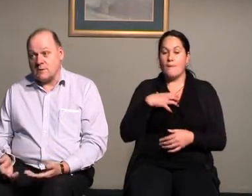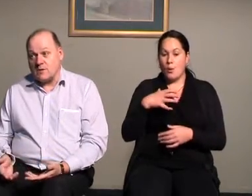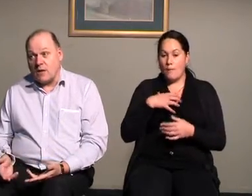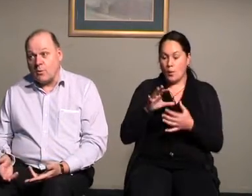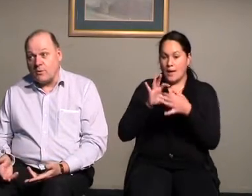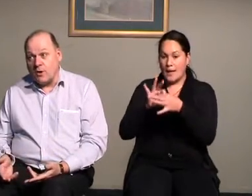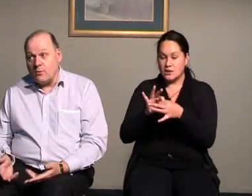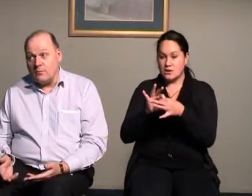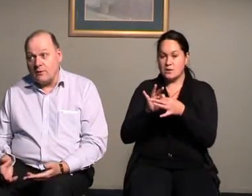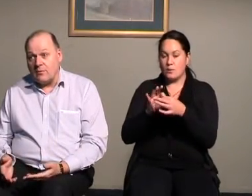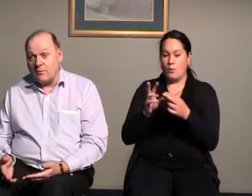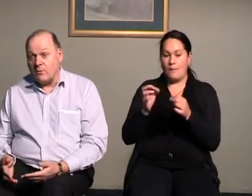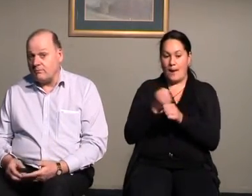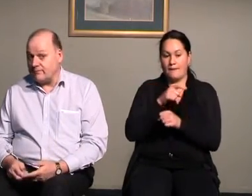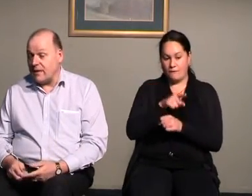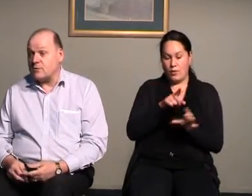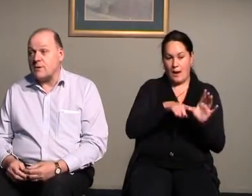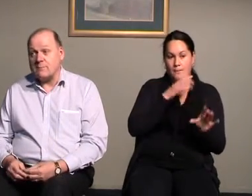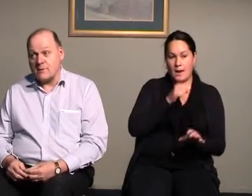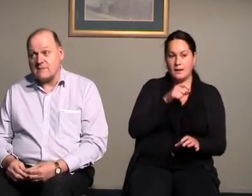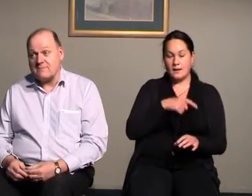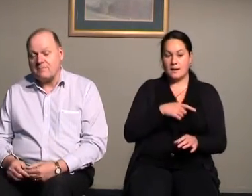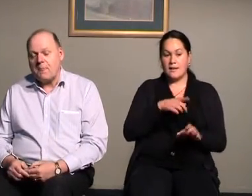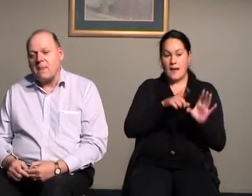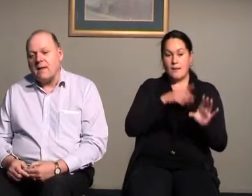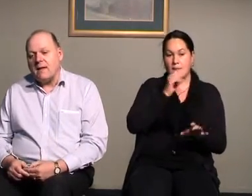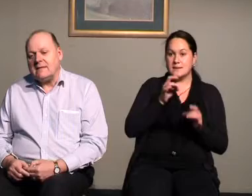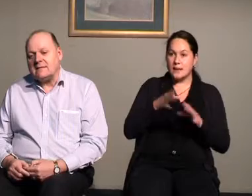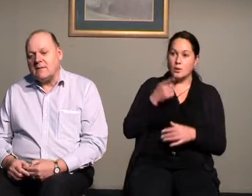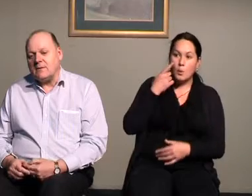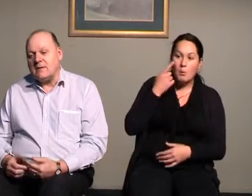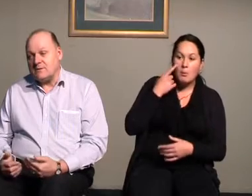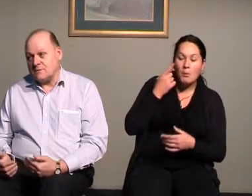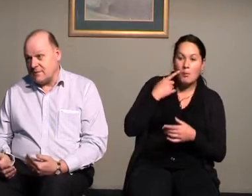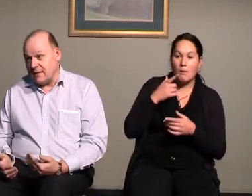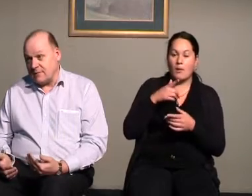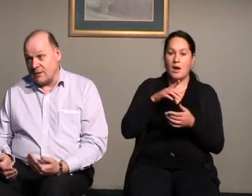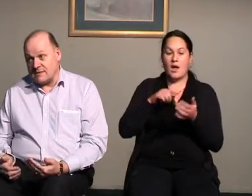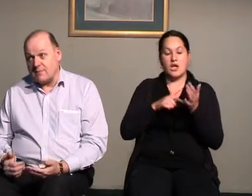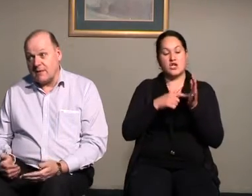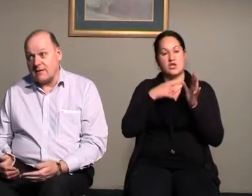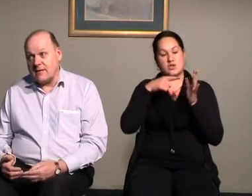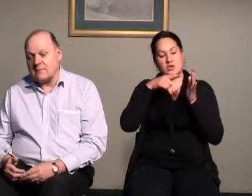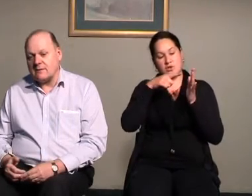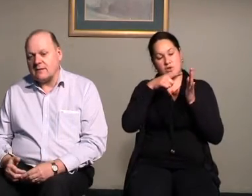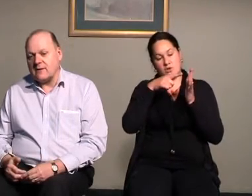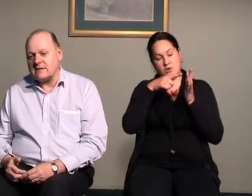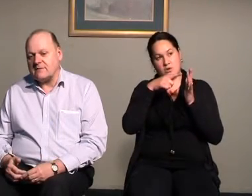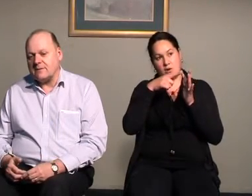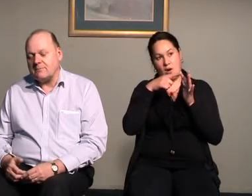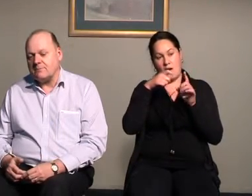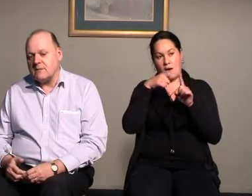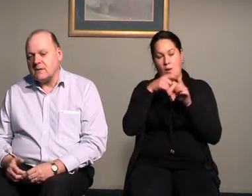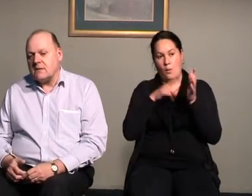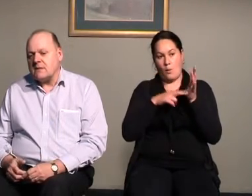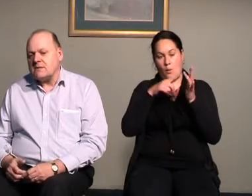to observe Taekwondo and thought, that looks pretty impressive. And so he then participated in that particular